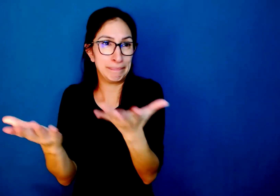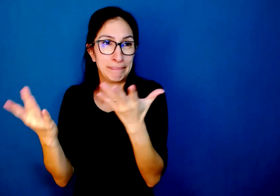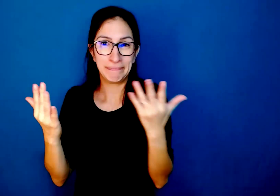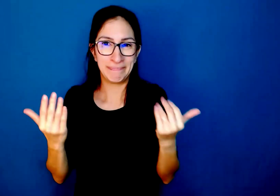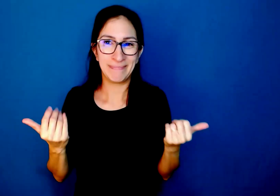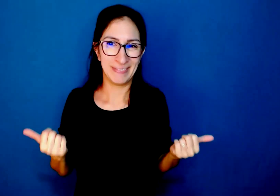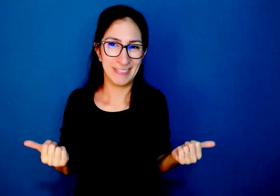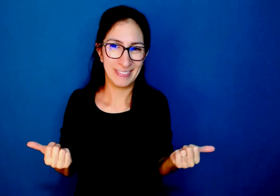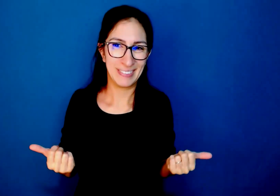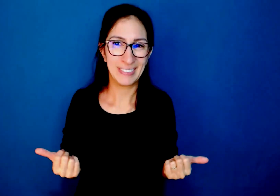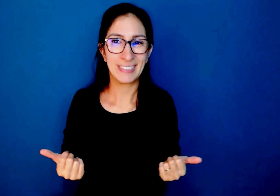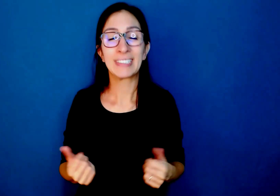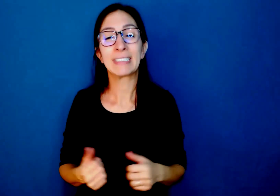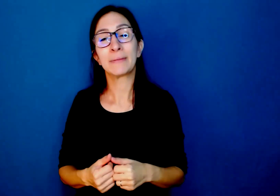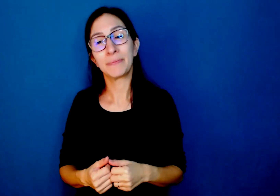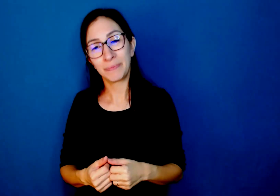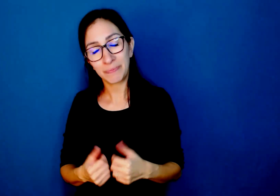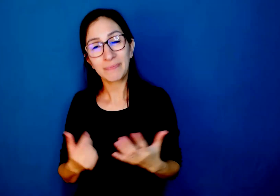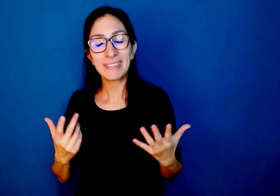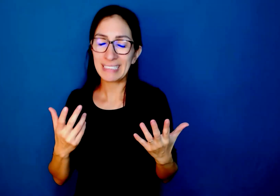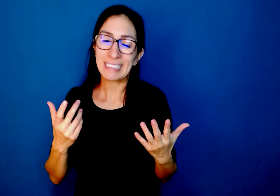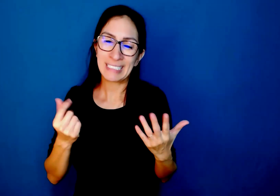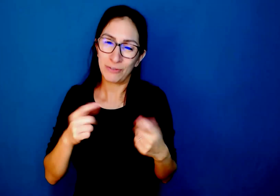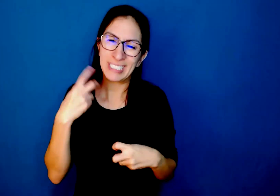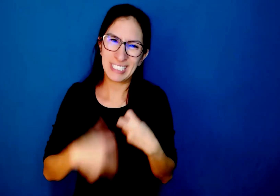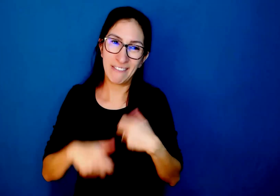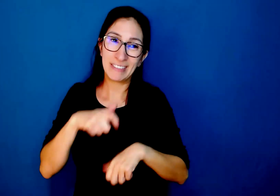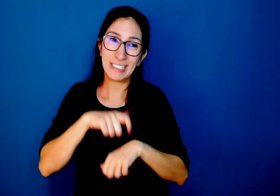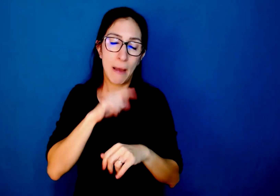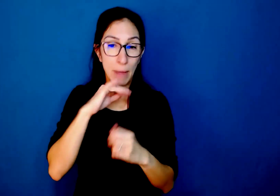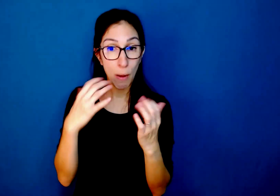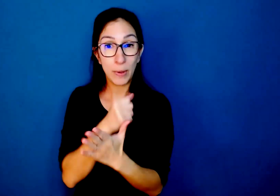it. So leverage your network, leverage your connections. That's probably what I would say to that at this